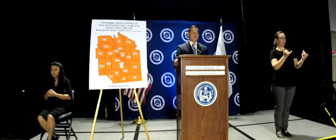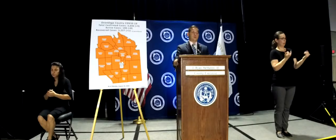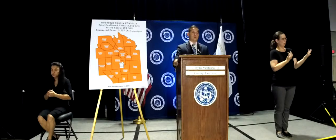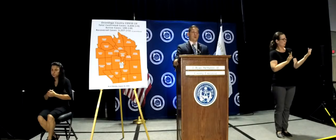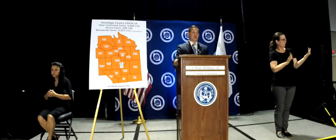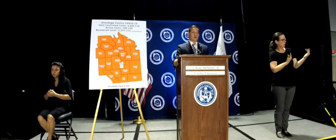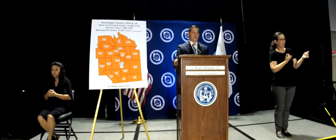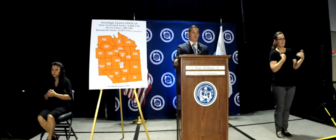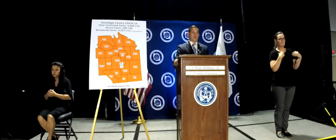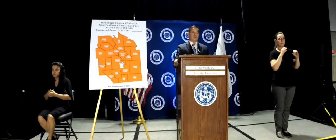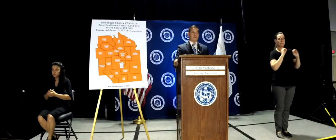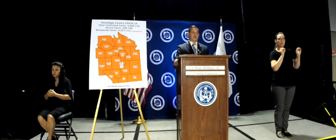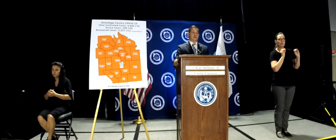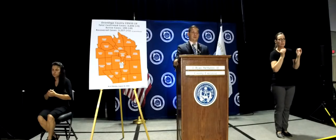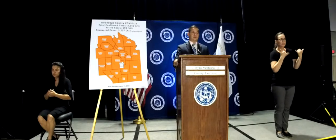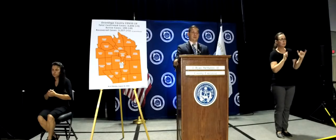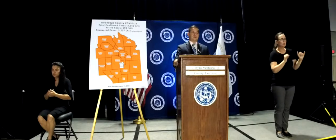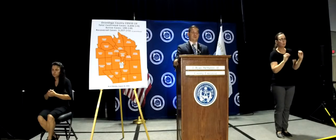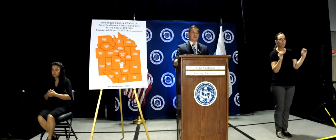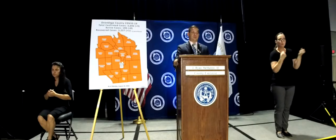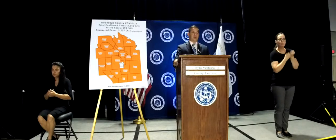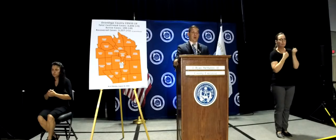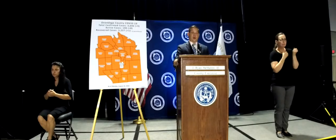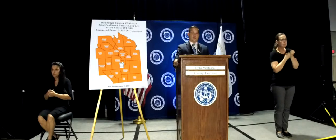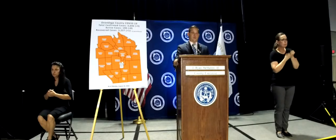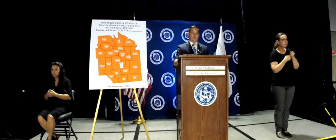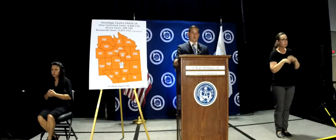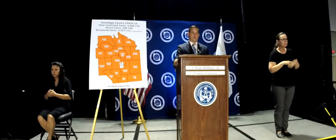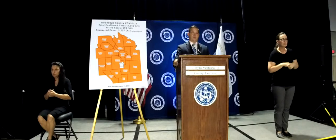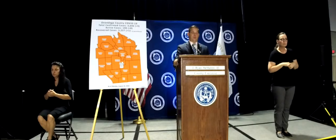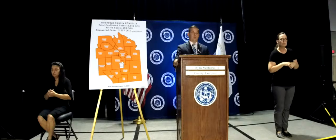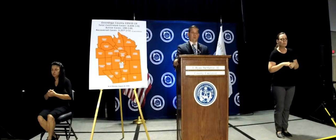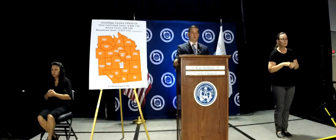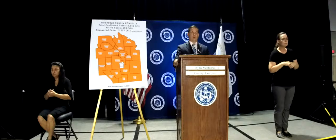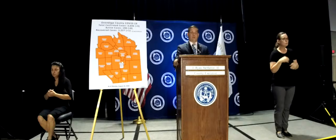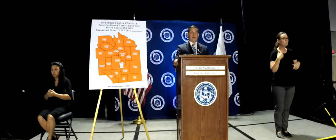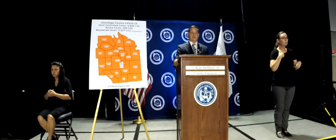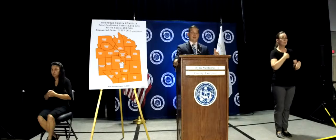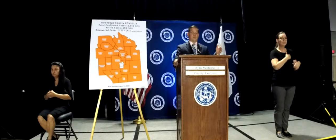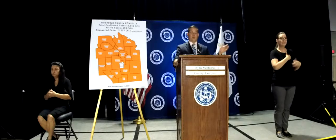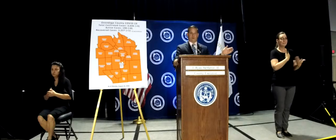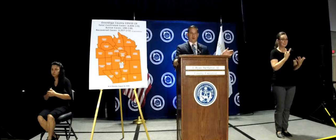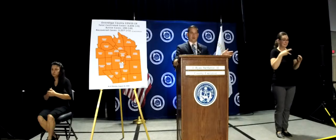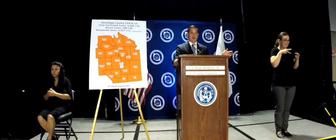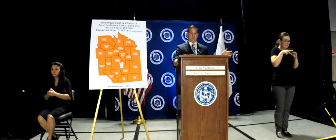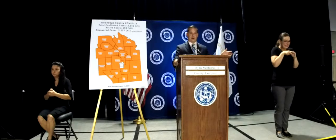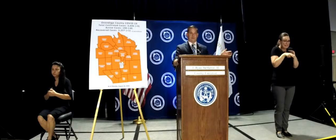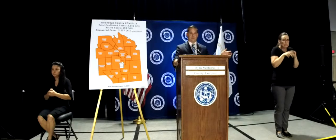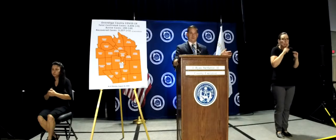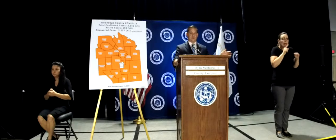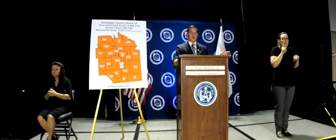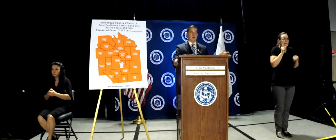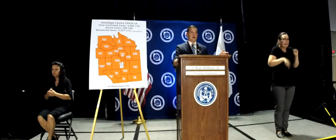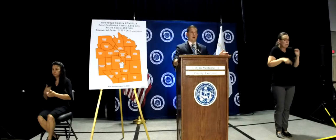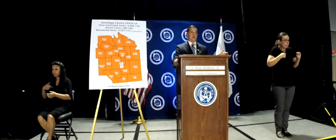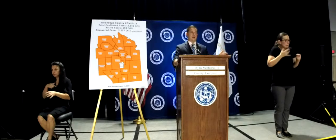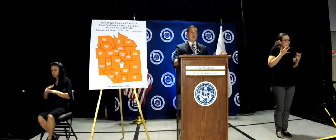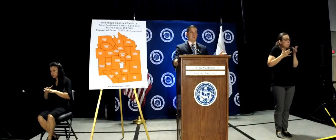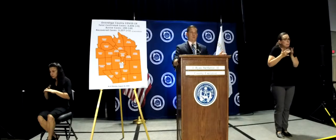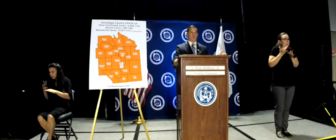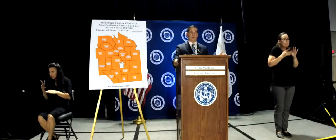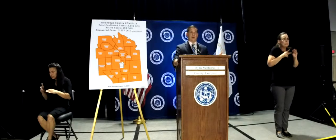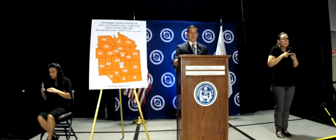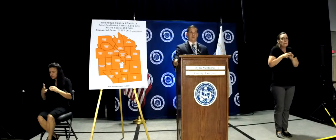reality is there's nothing left to cut from a programmatic standpoint. We've cut nonprofits